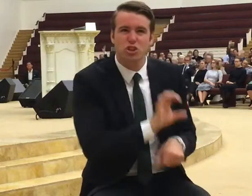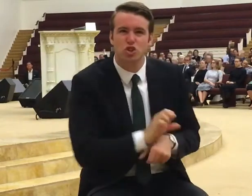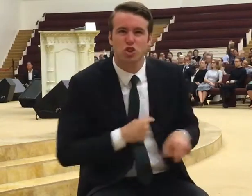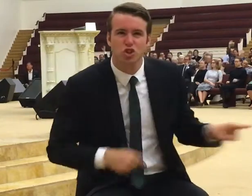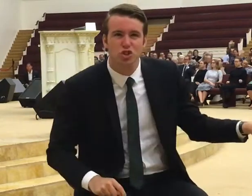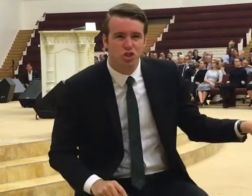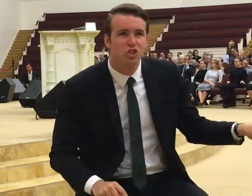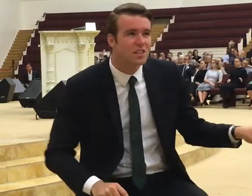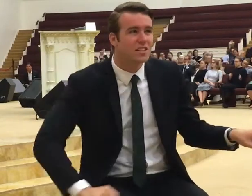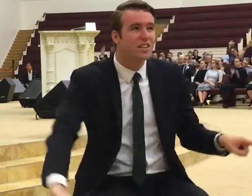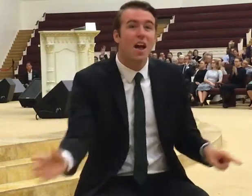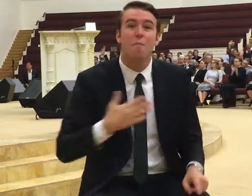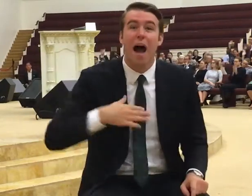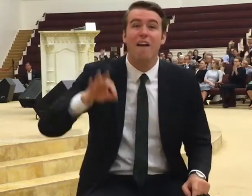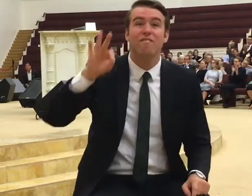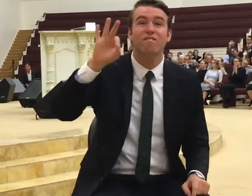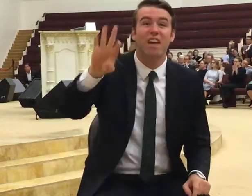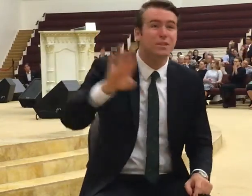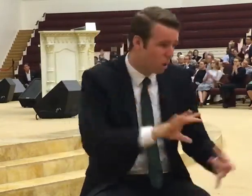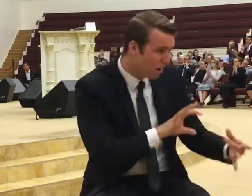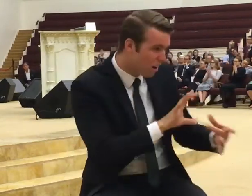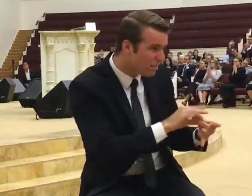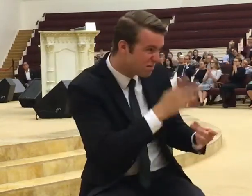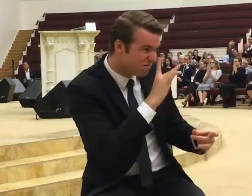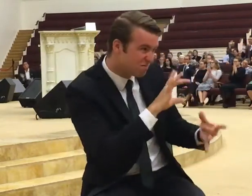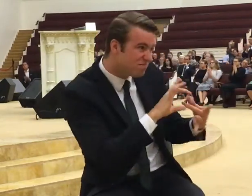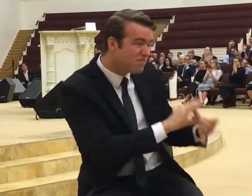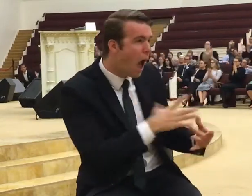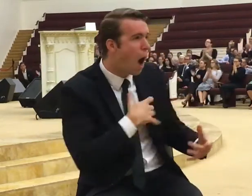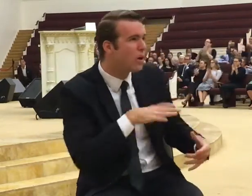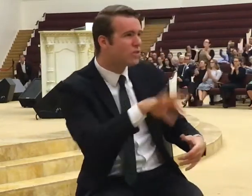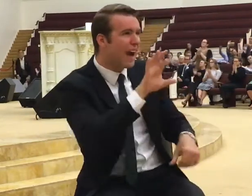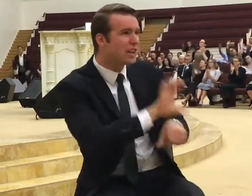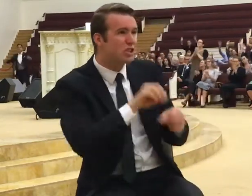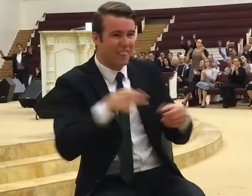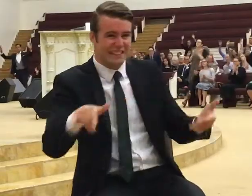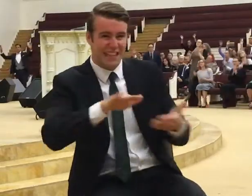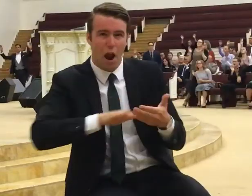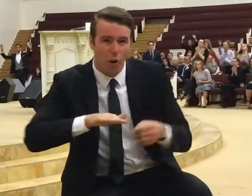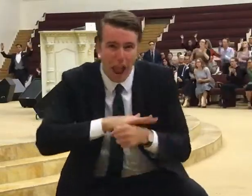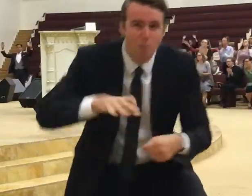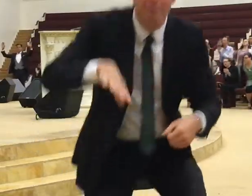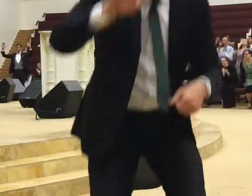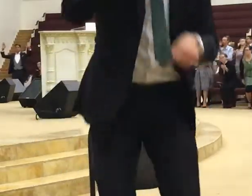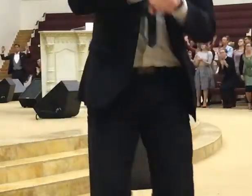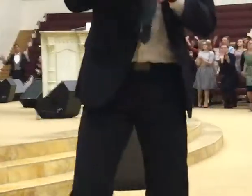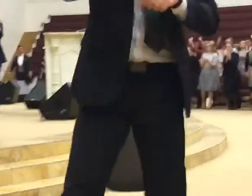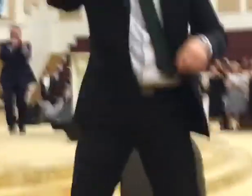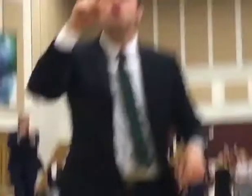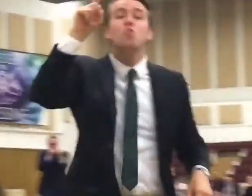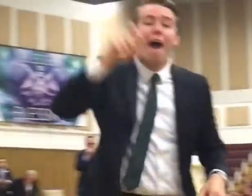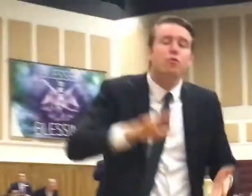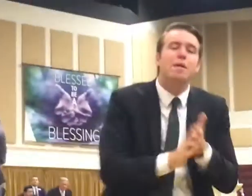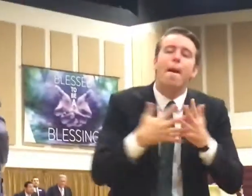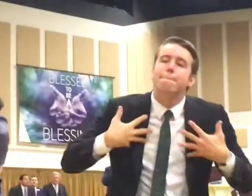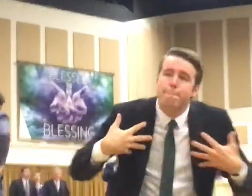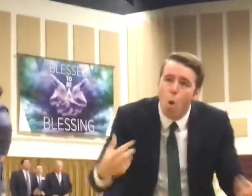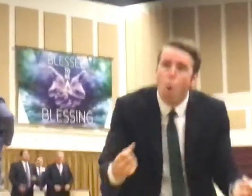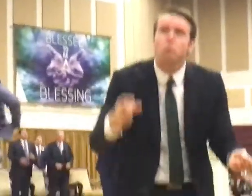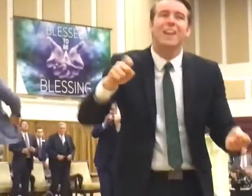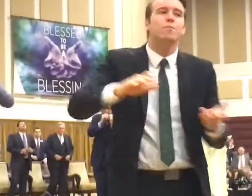He said, "Here's my Facebook. Would you help me find one of those churches in this town? Somewhere you gotta get bold.